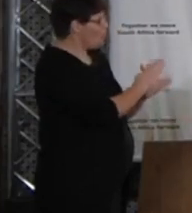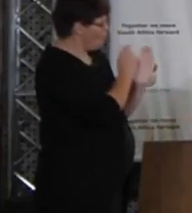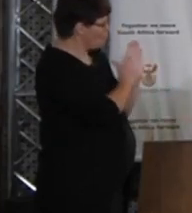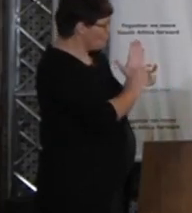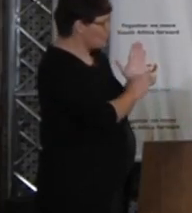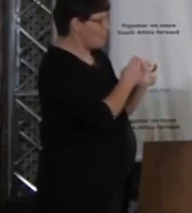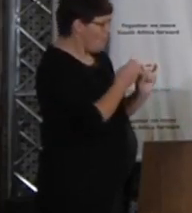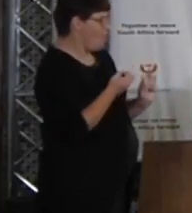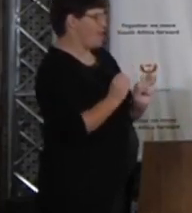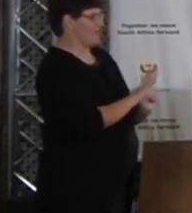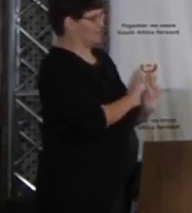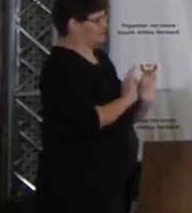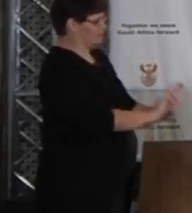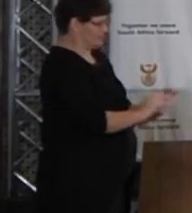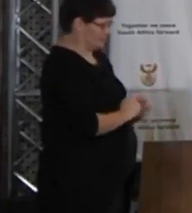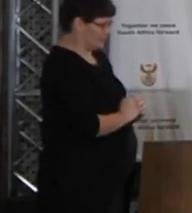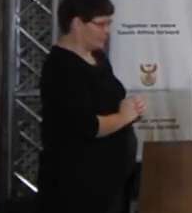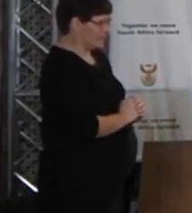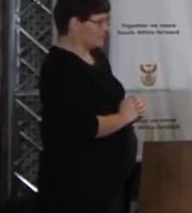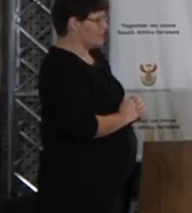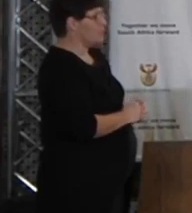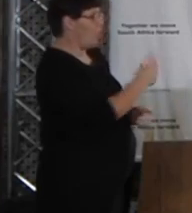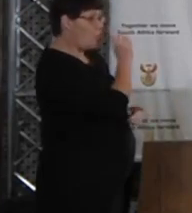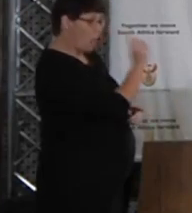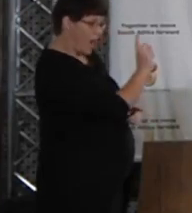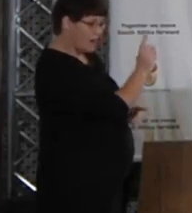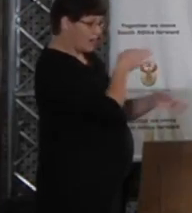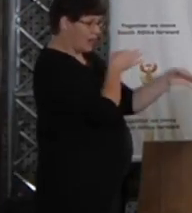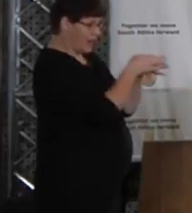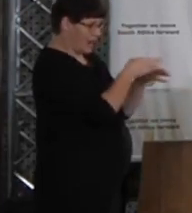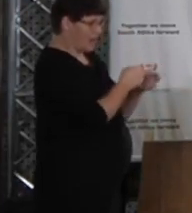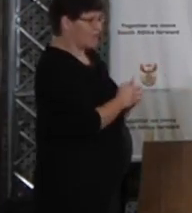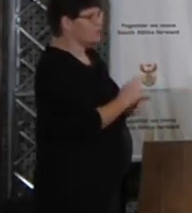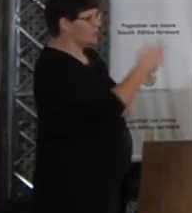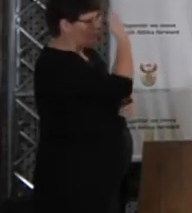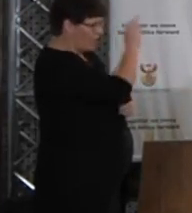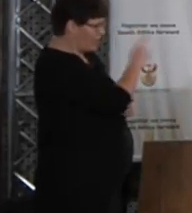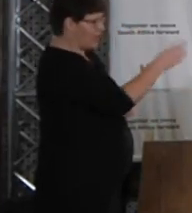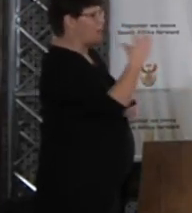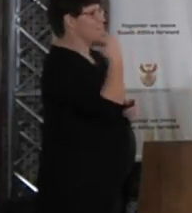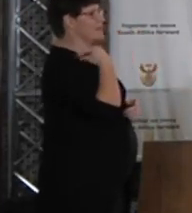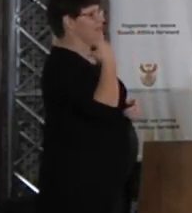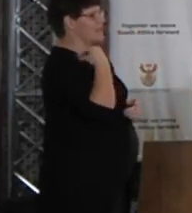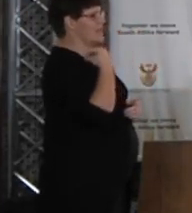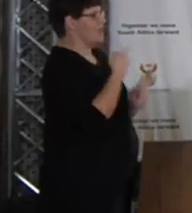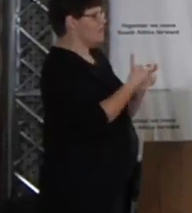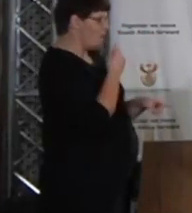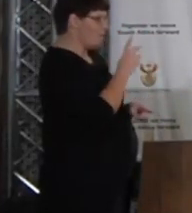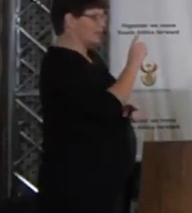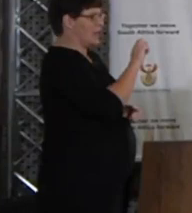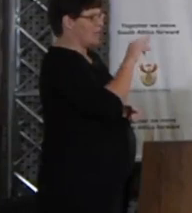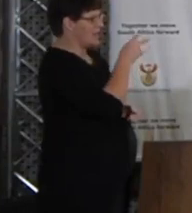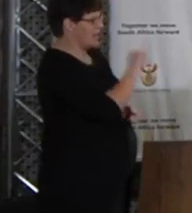to be effective. I'll only speak on one aspect which relates to you will have heard all the ministers, from Minister Dlamini Zuma